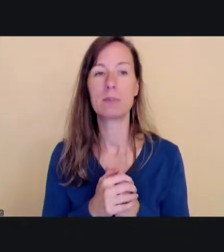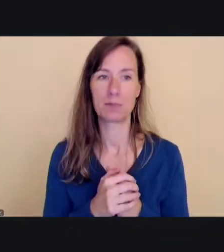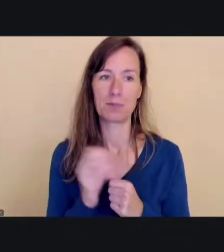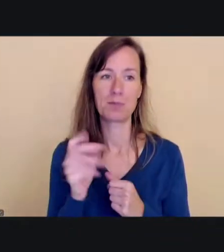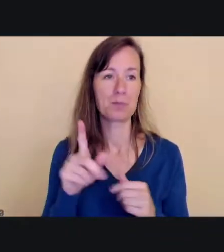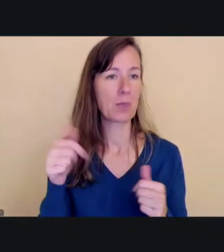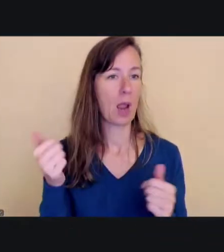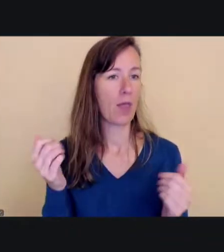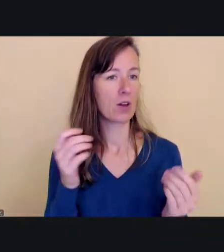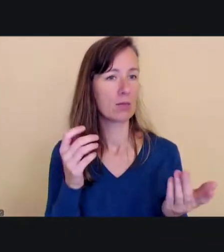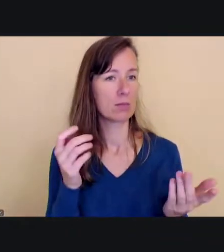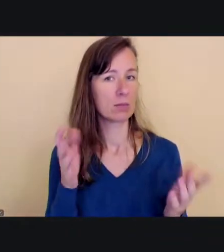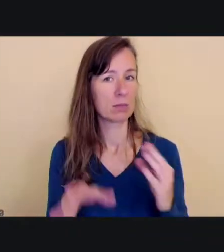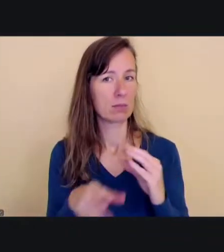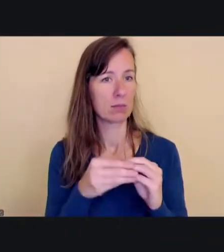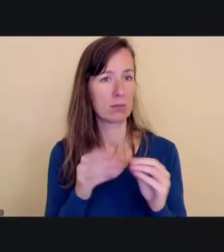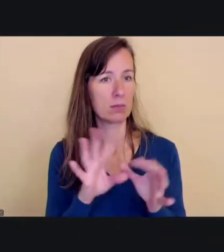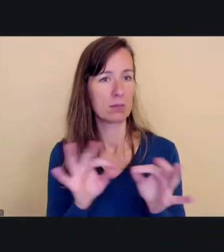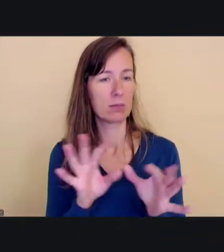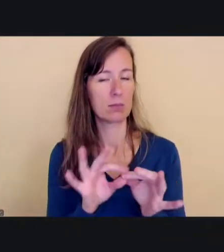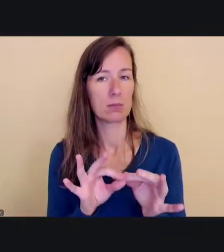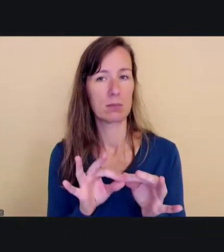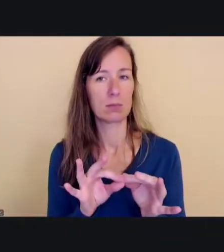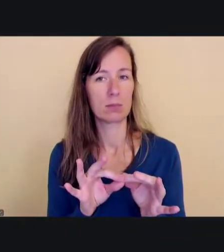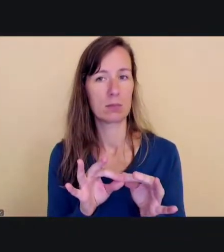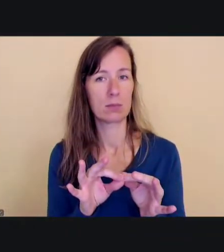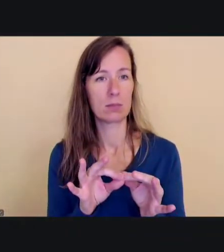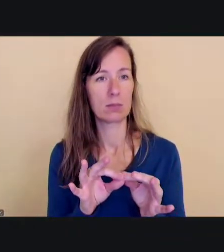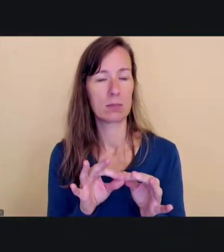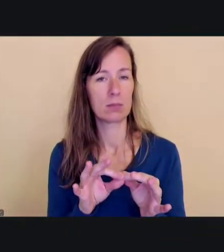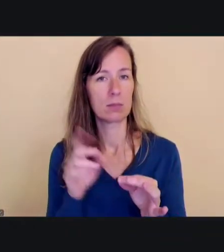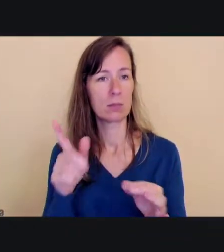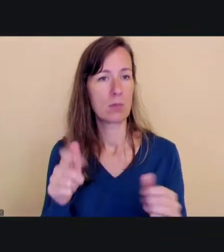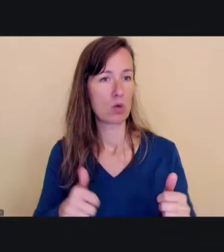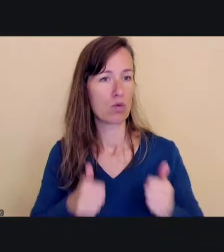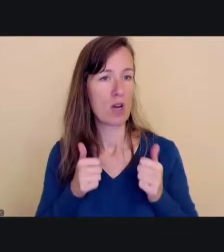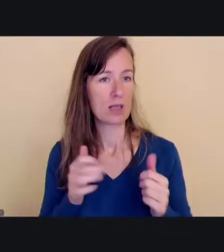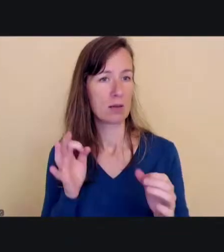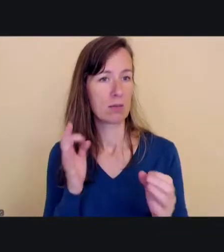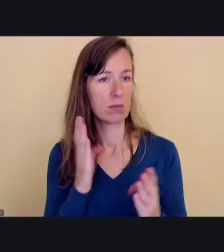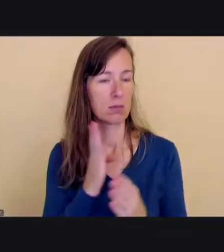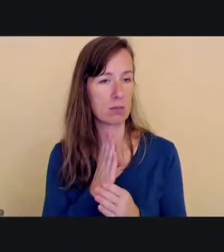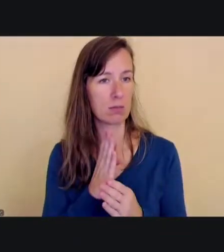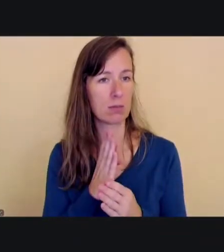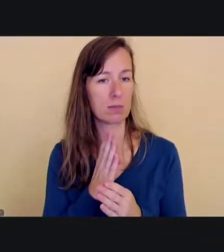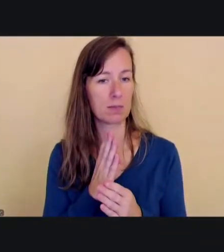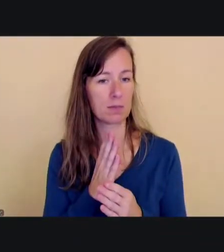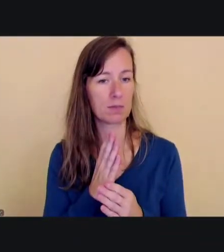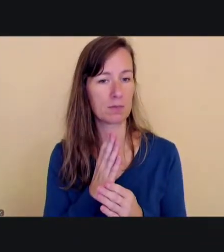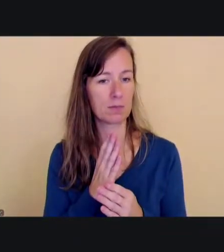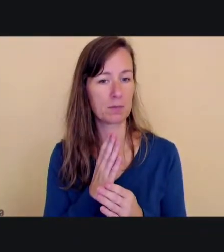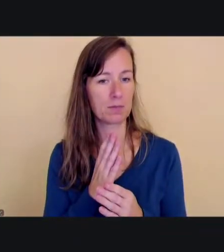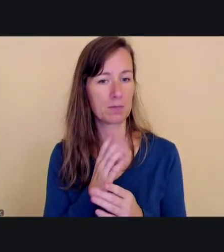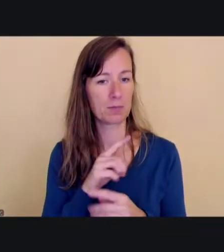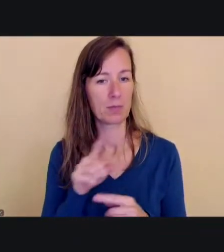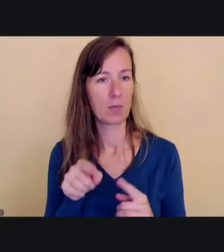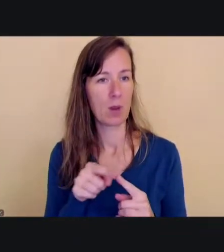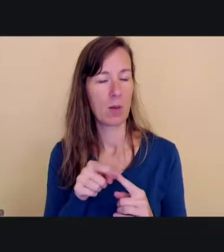this topic? Any comments from the public about the Municipal Association